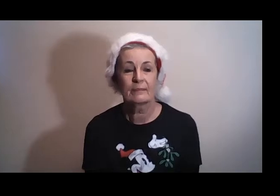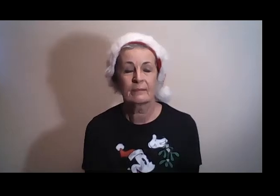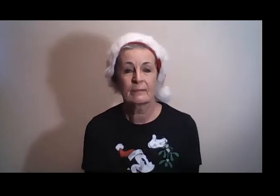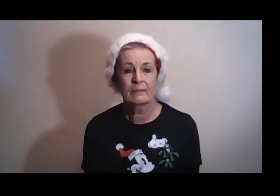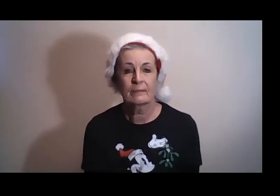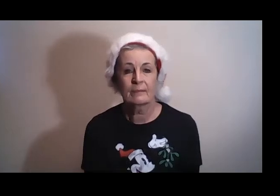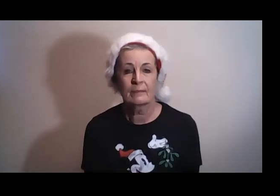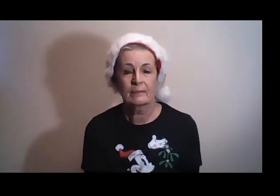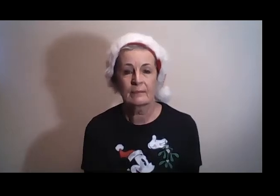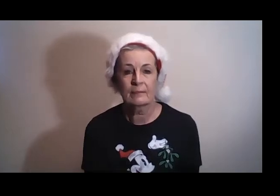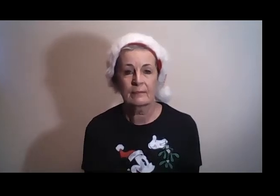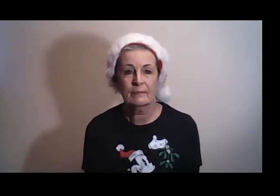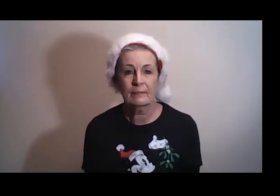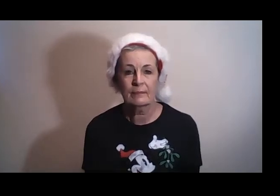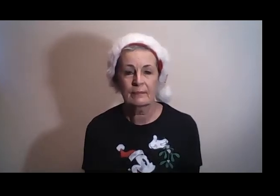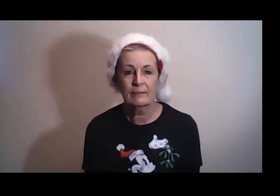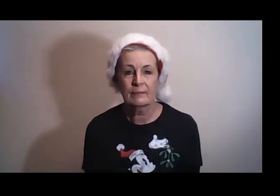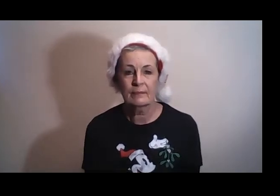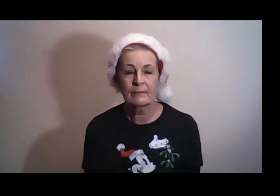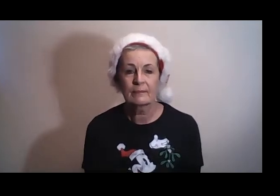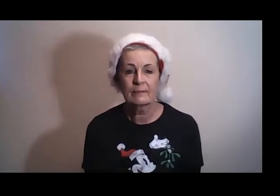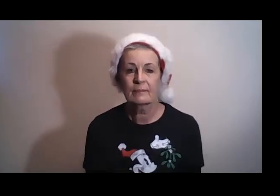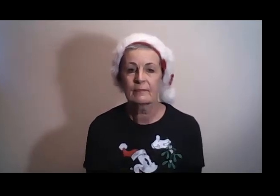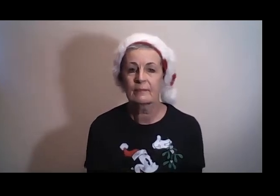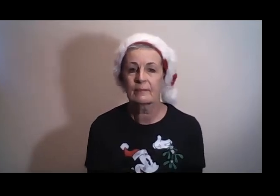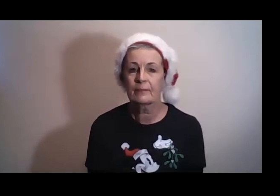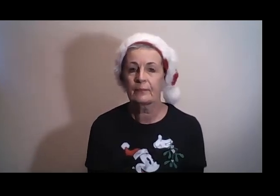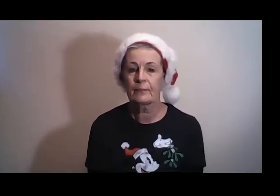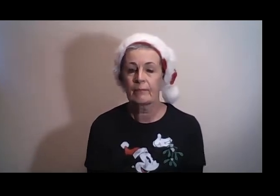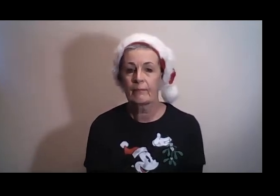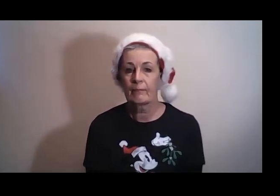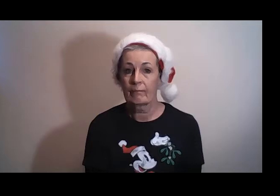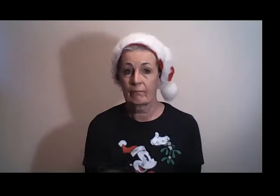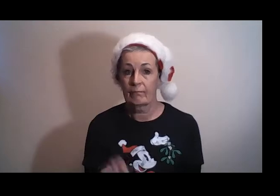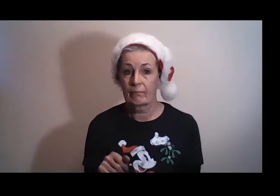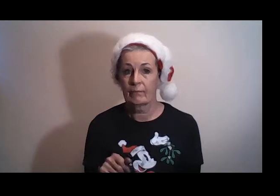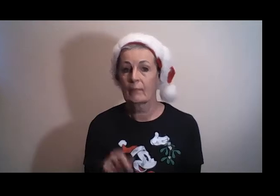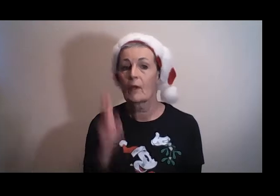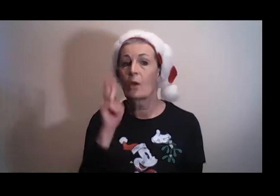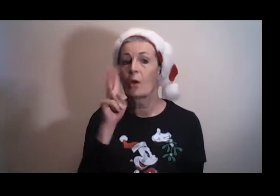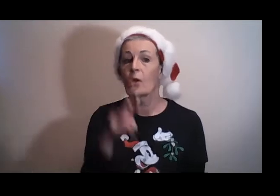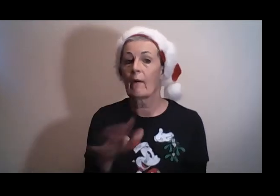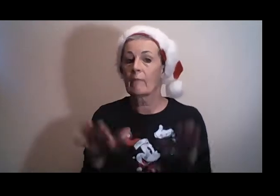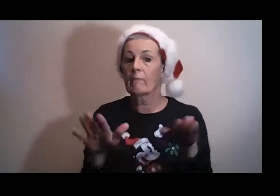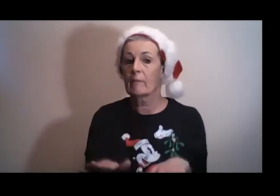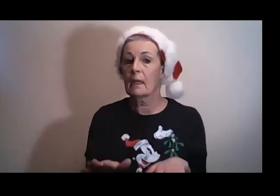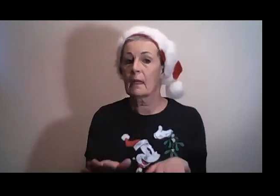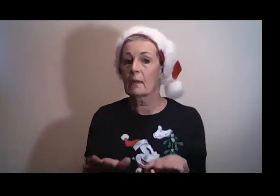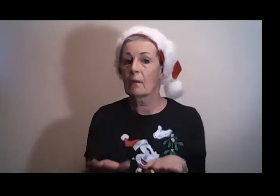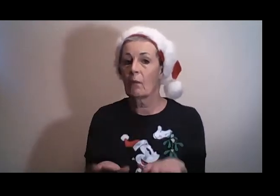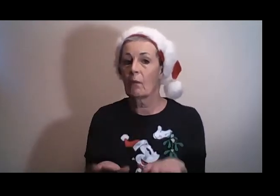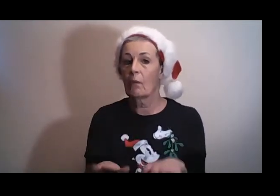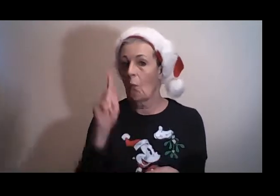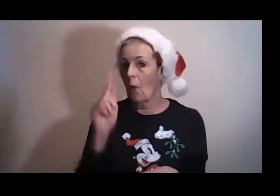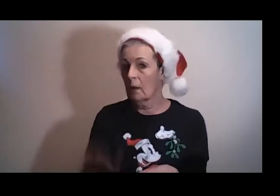So touching the sky and looking at the sea. In this exercise, you're bringing one leg in front. So if I do